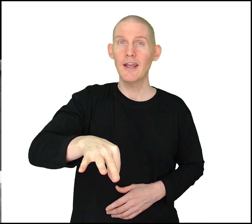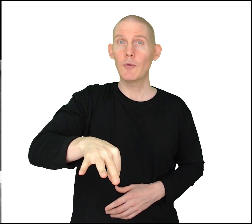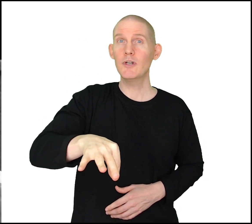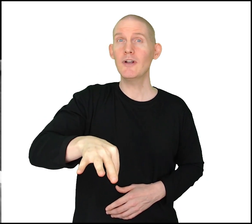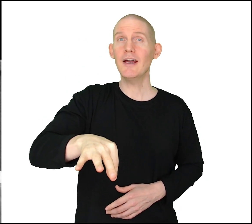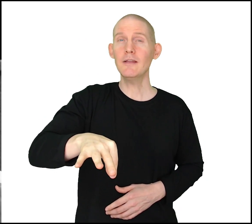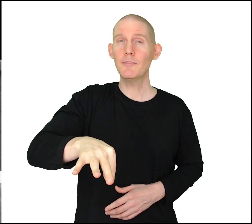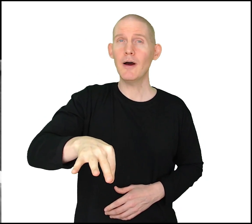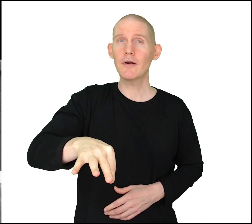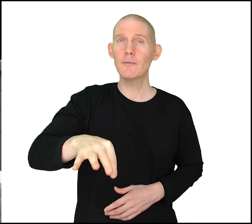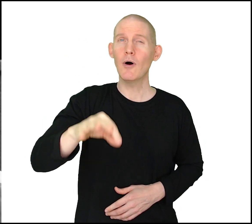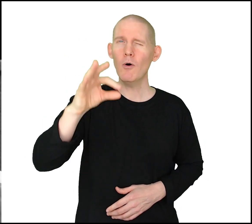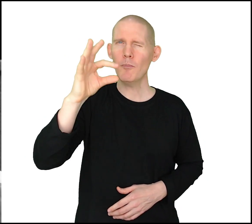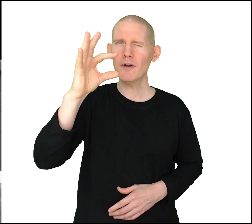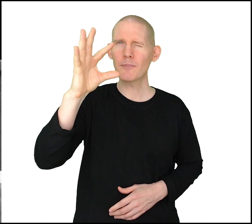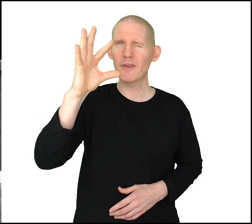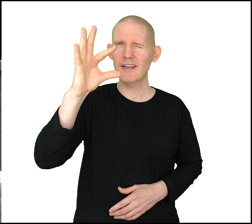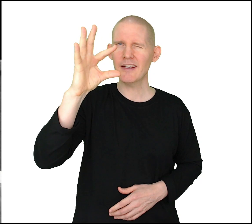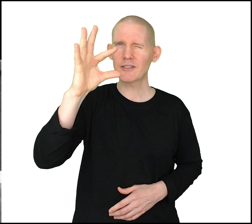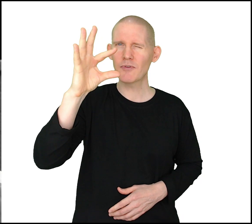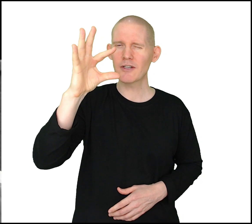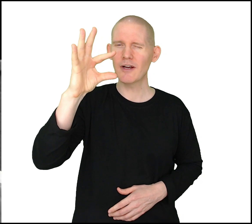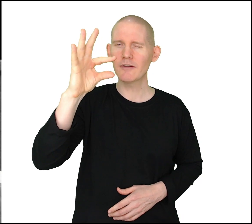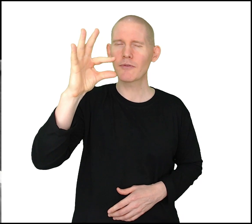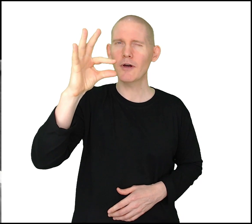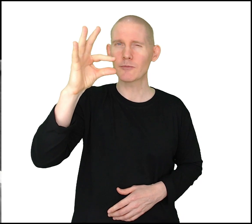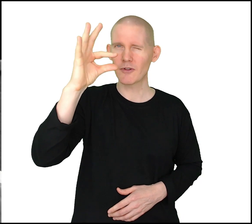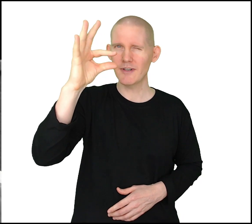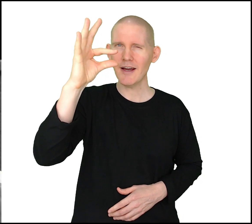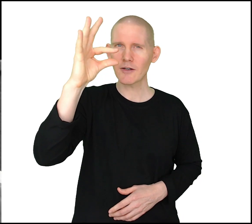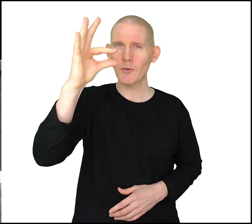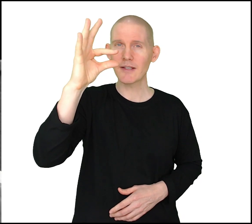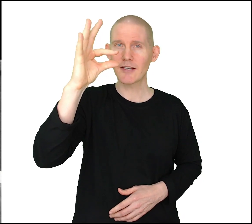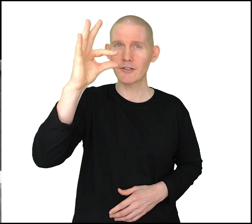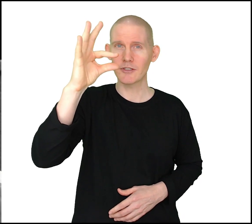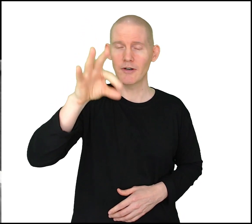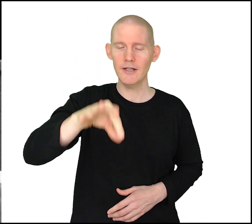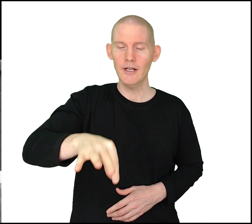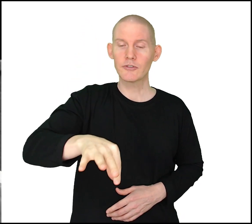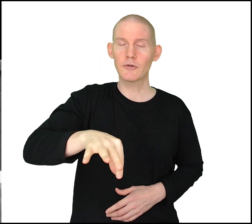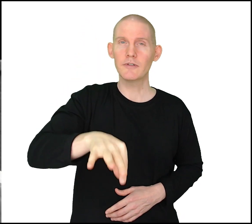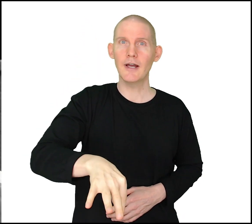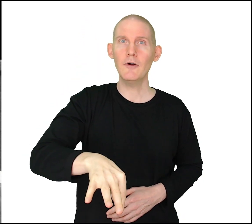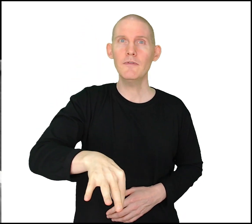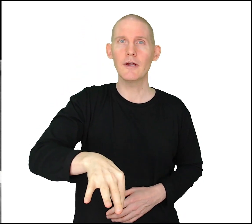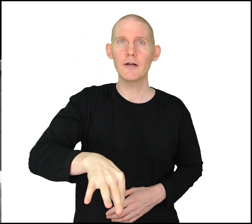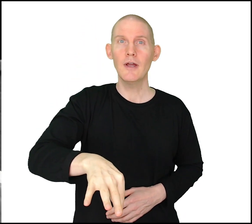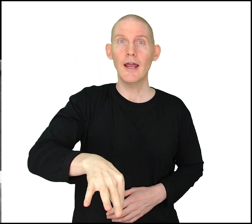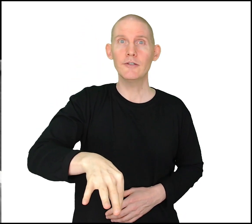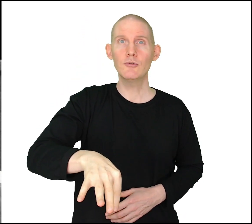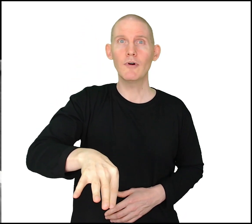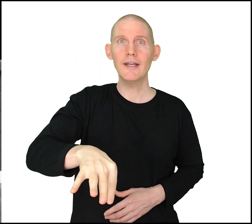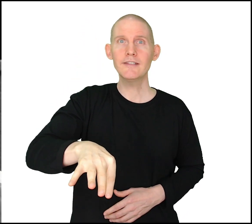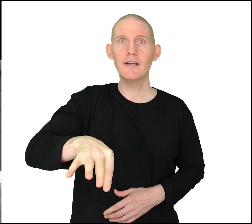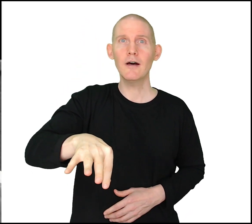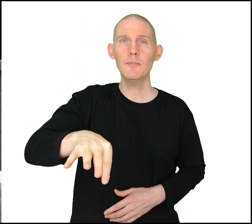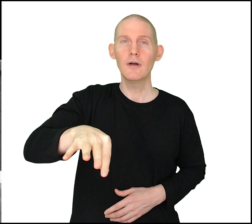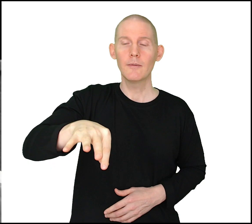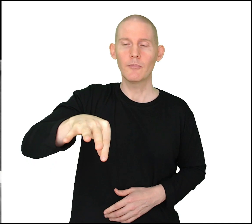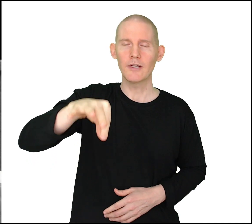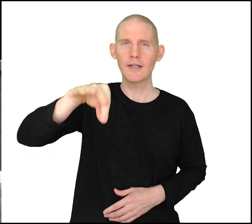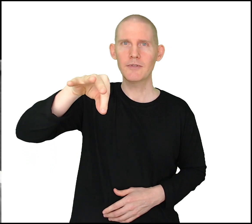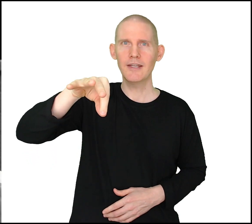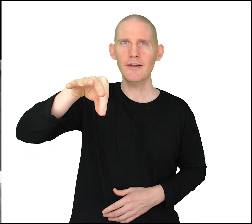bit. And when you're at the bottom, open up the index finger and the thumb so they're not quite touching, right? So they're down there. As you raise it